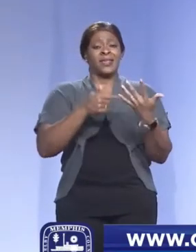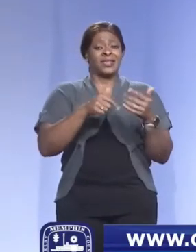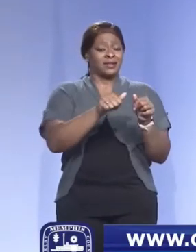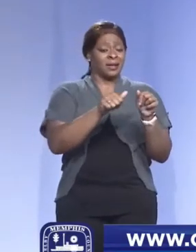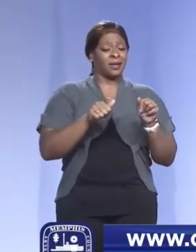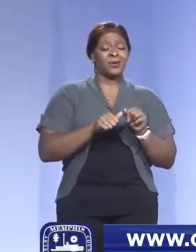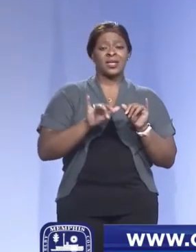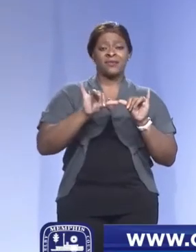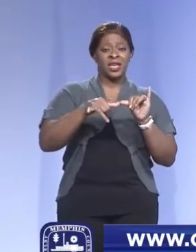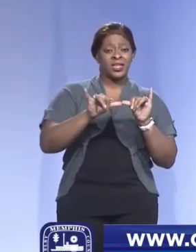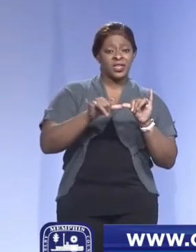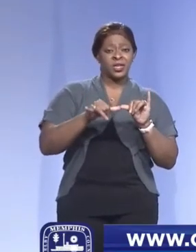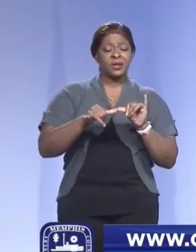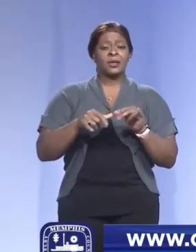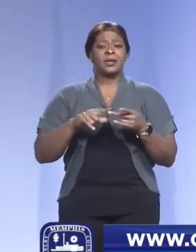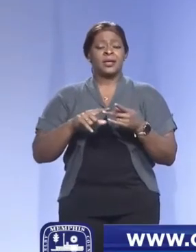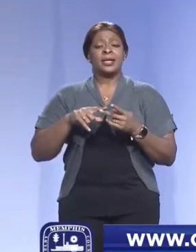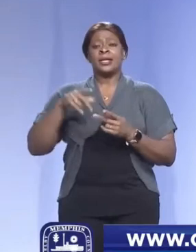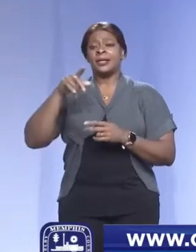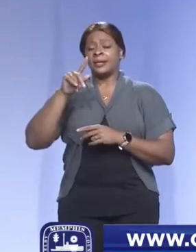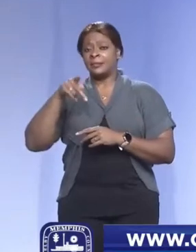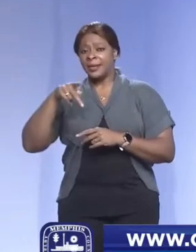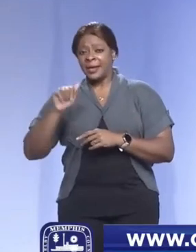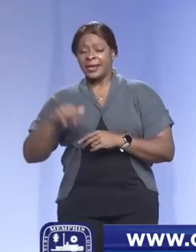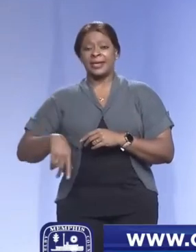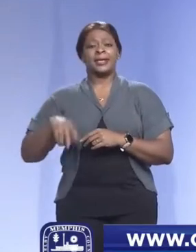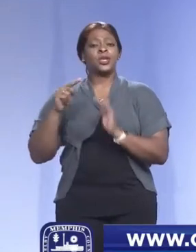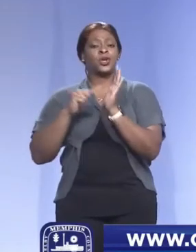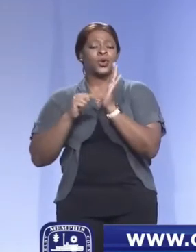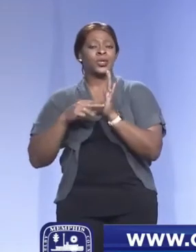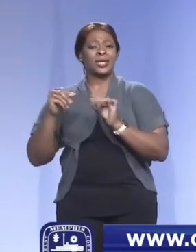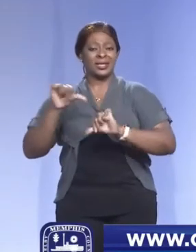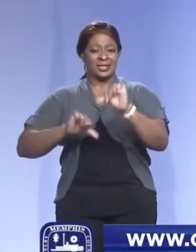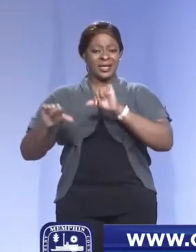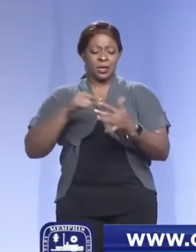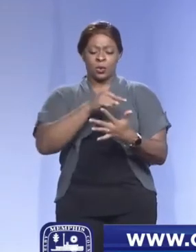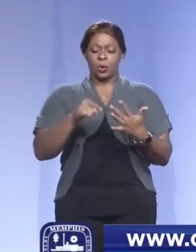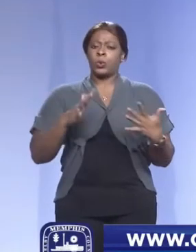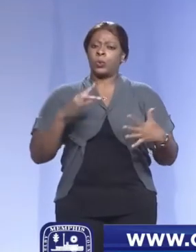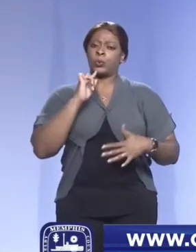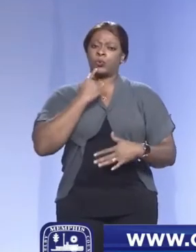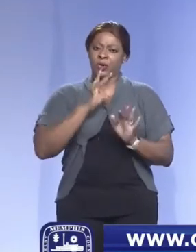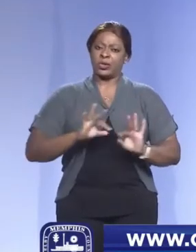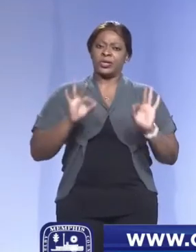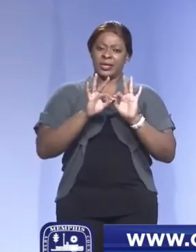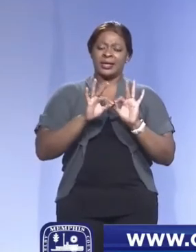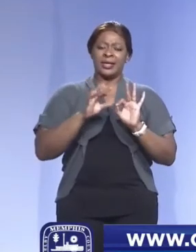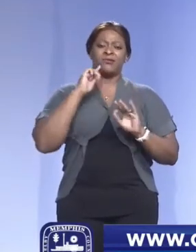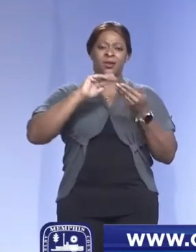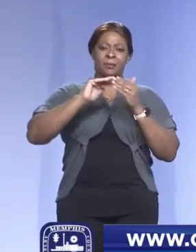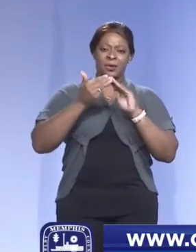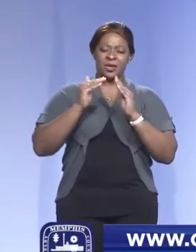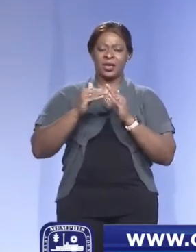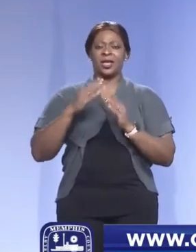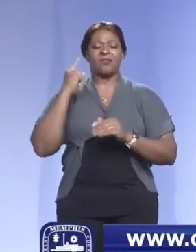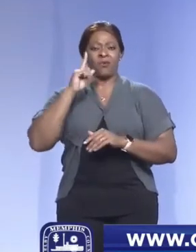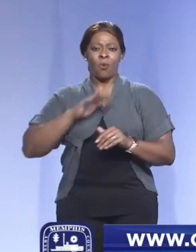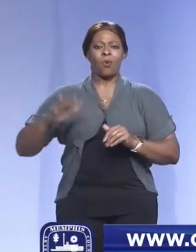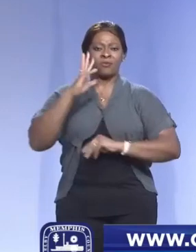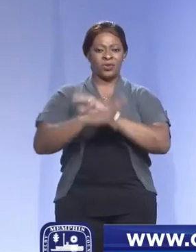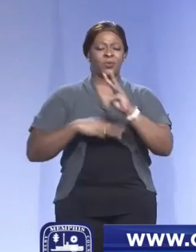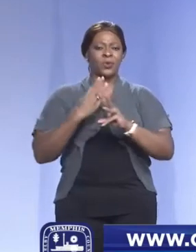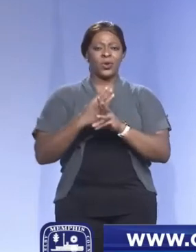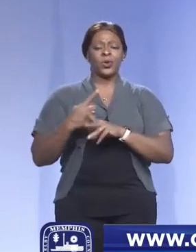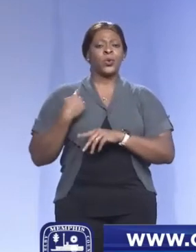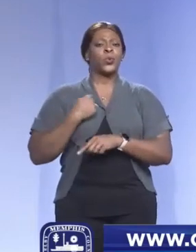of engineering, PA, nursing, and science are critical areas for our community and for our world. We